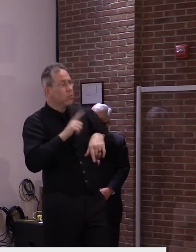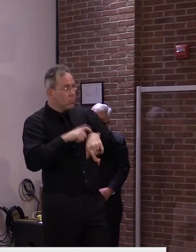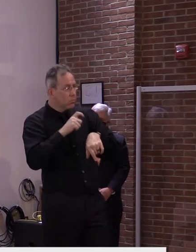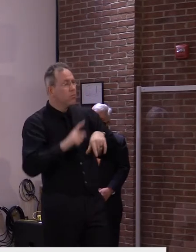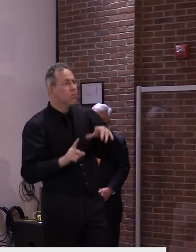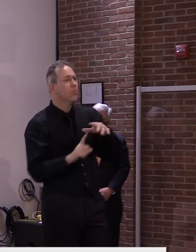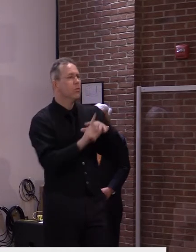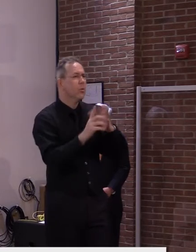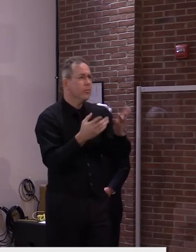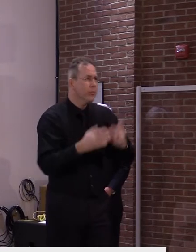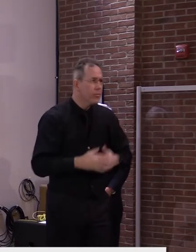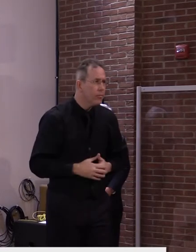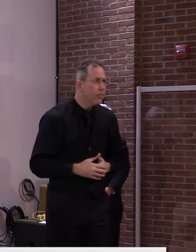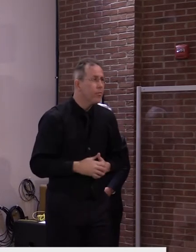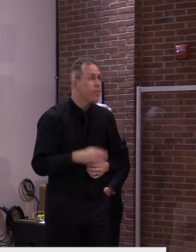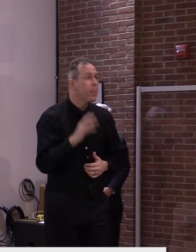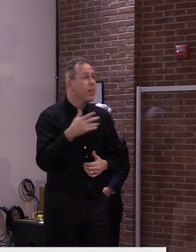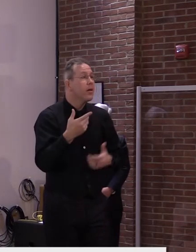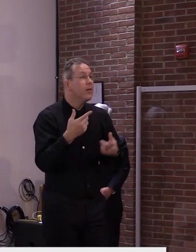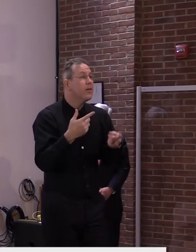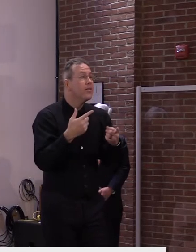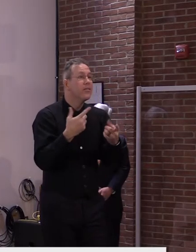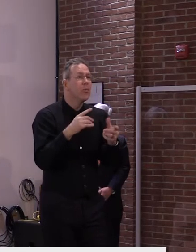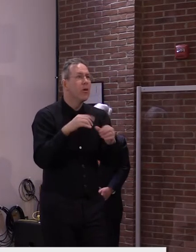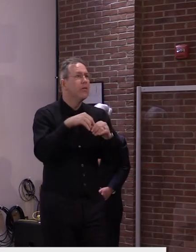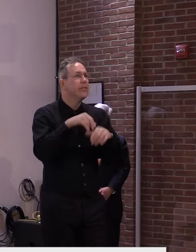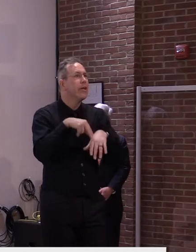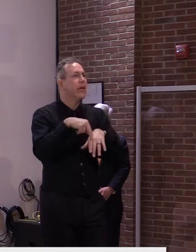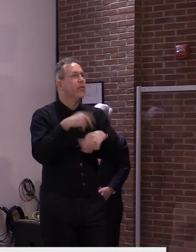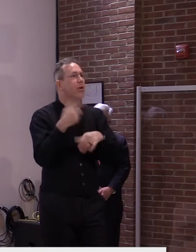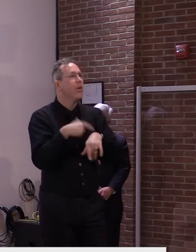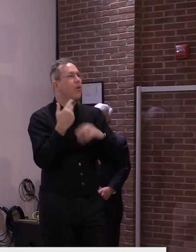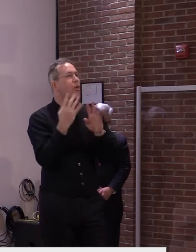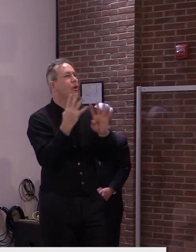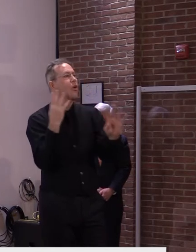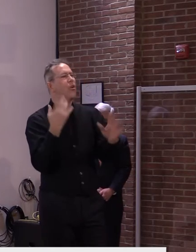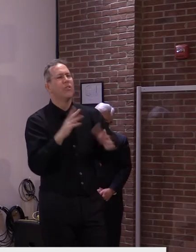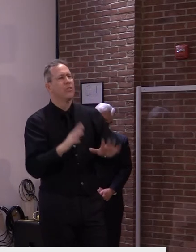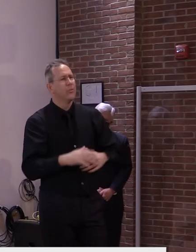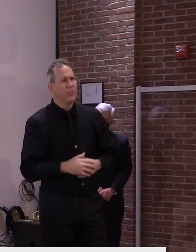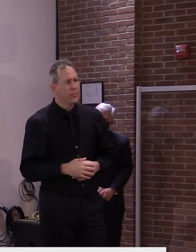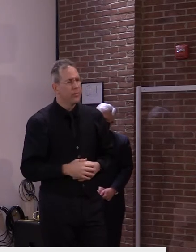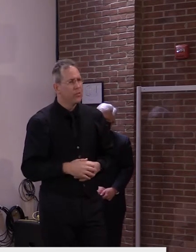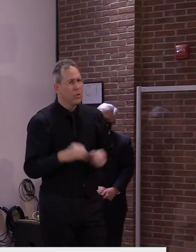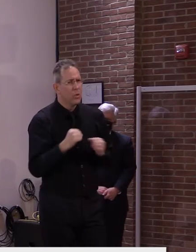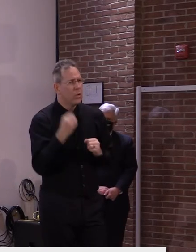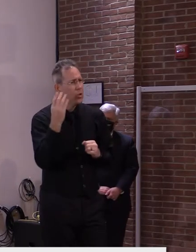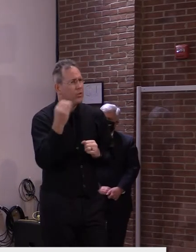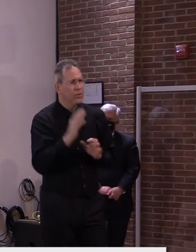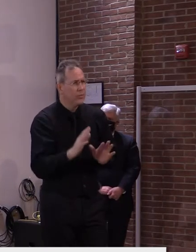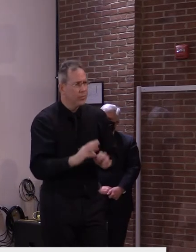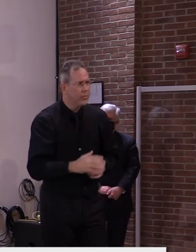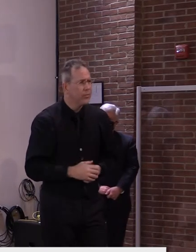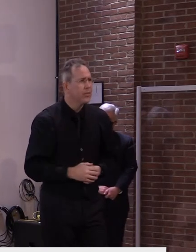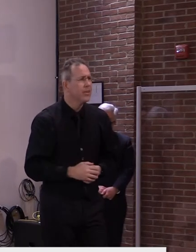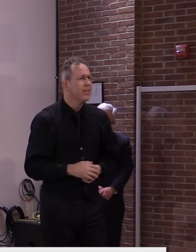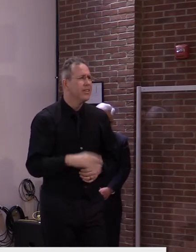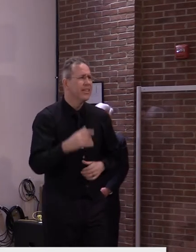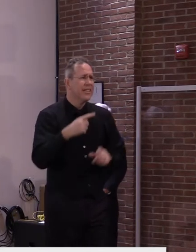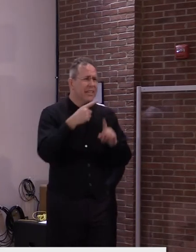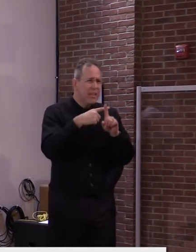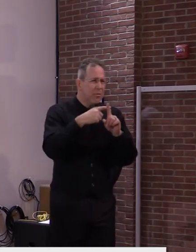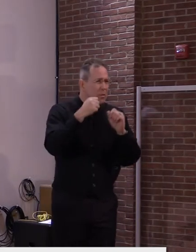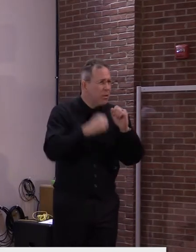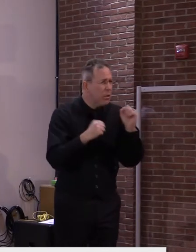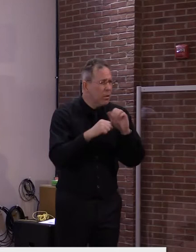old, standing, you know, for a long period of time in that kind of cold environment, especially when they're not doing anything